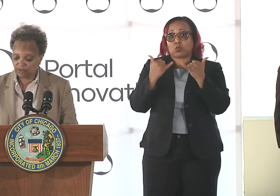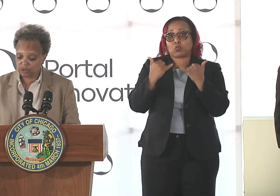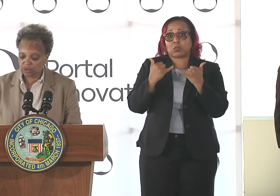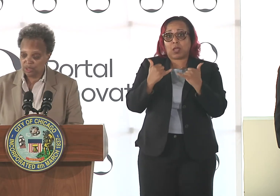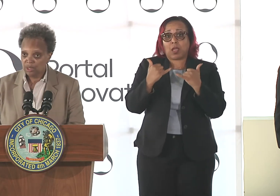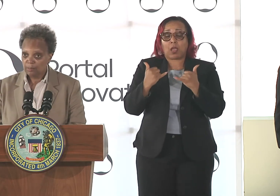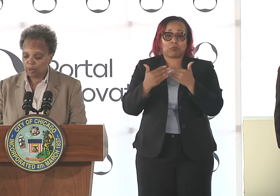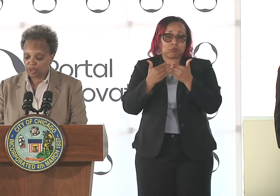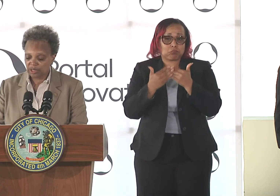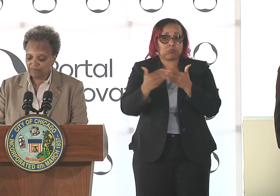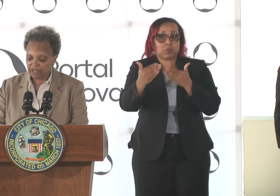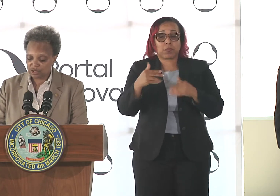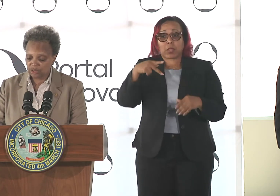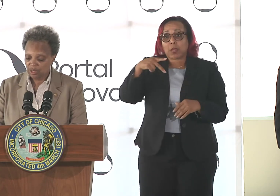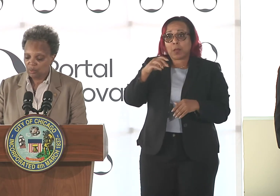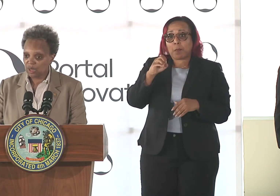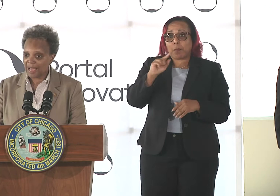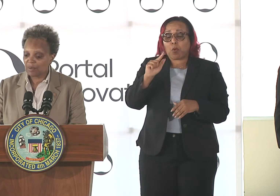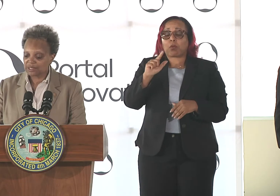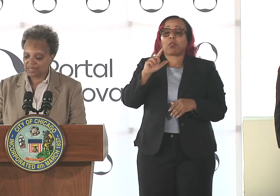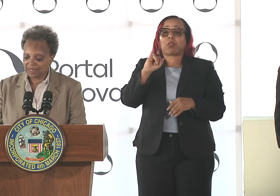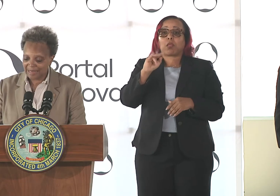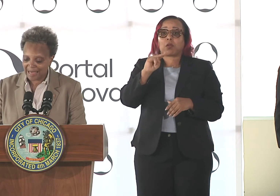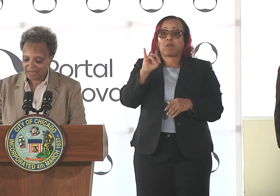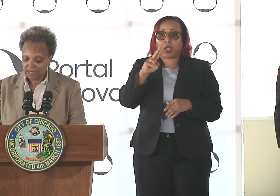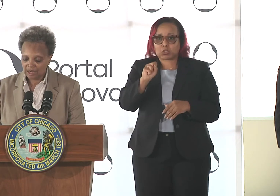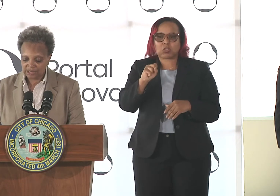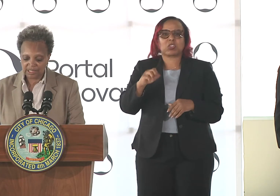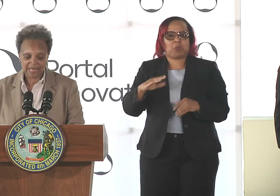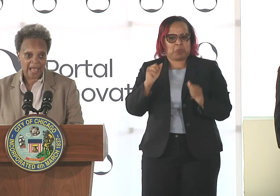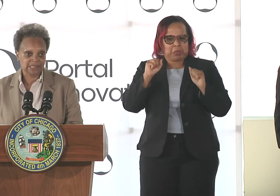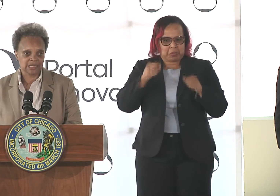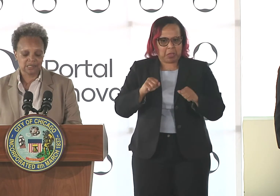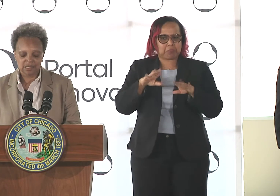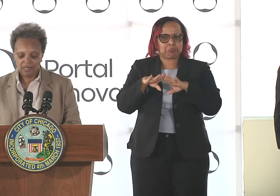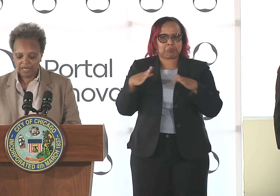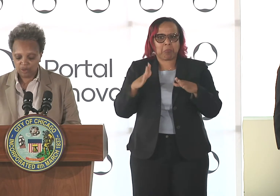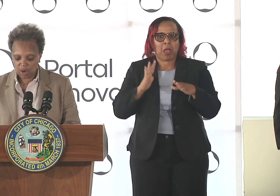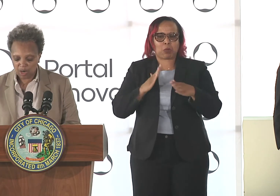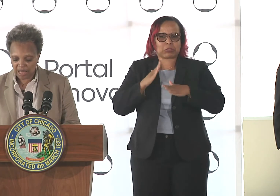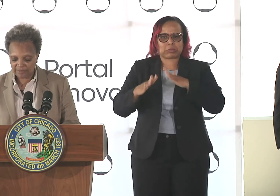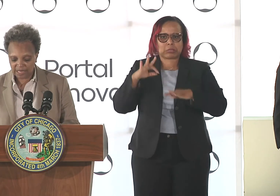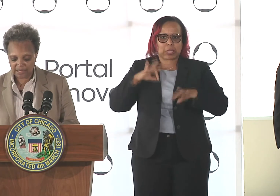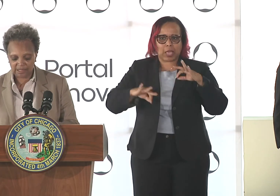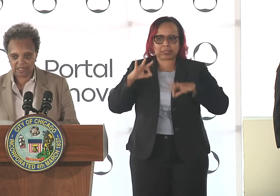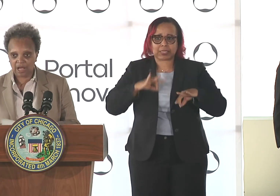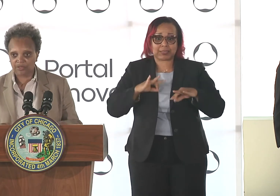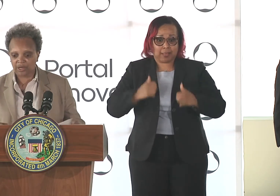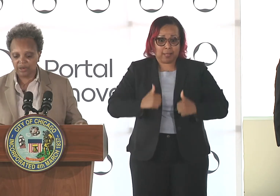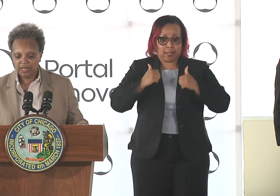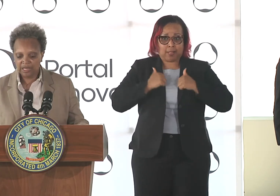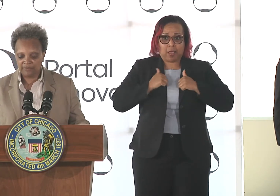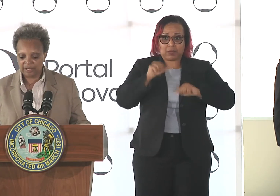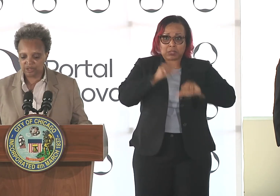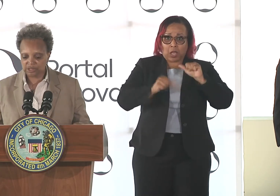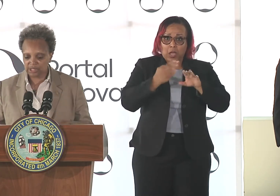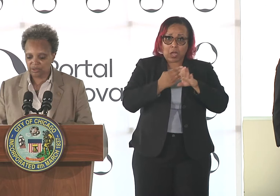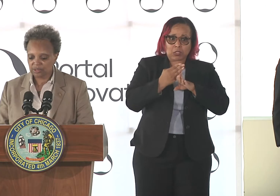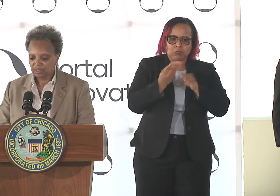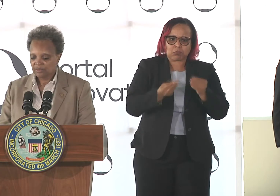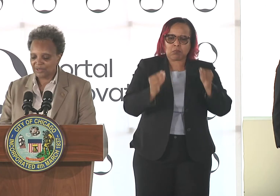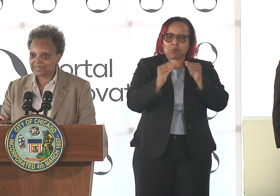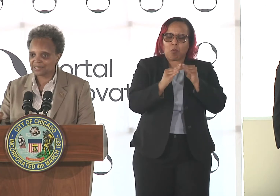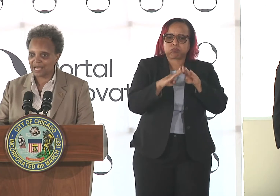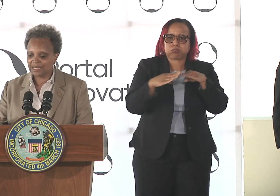into the future, Portal Innovation will allow us to unlock our city's assets and grow our life sciences and healthcare innovation